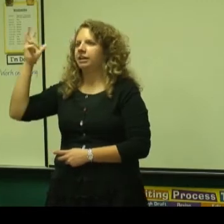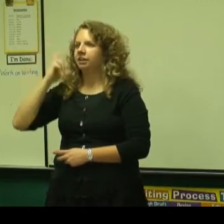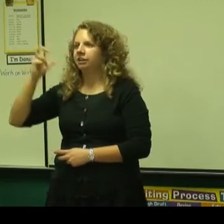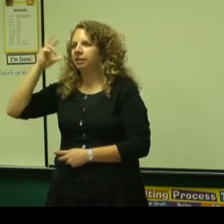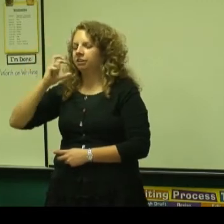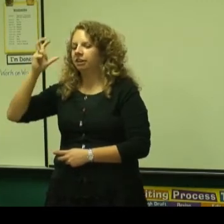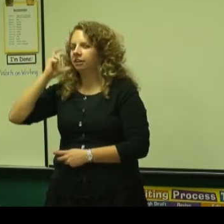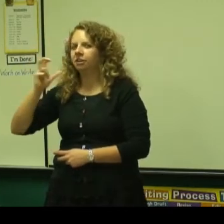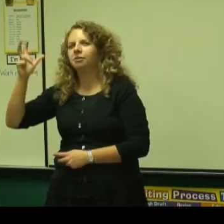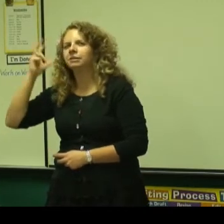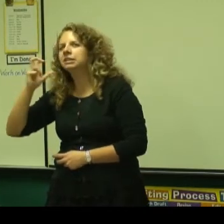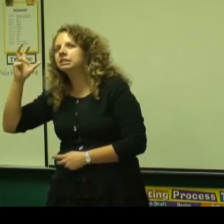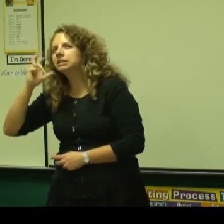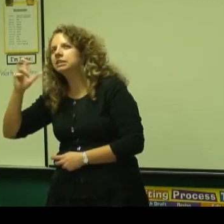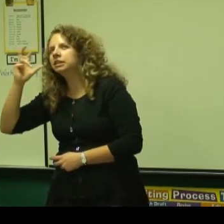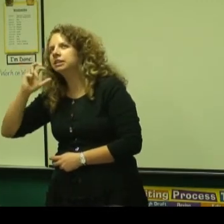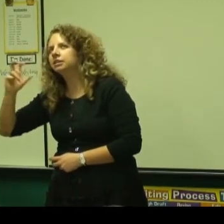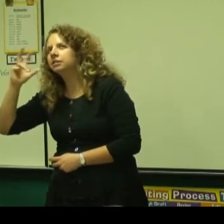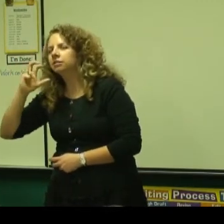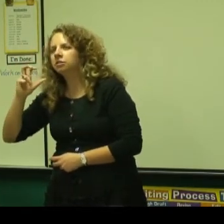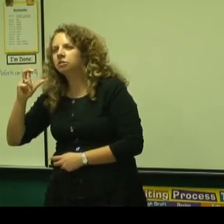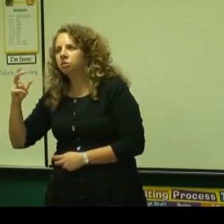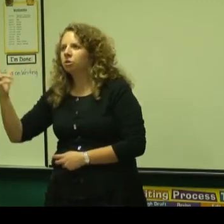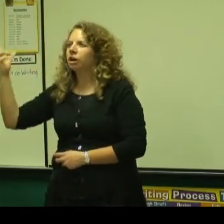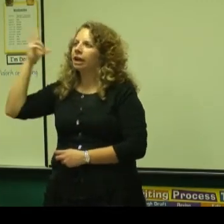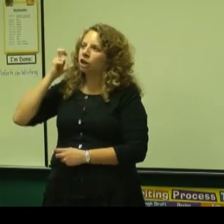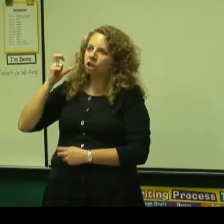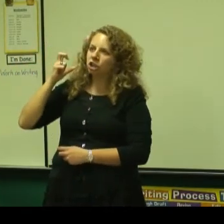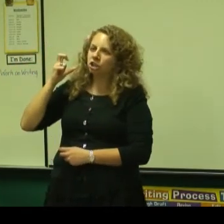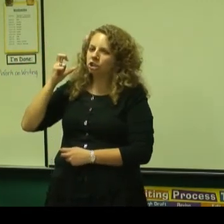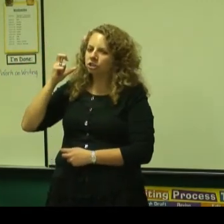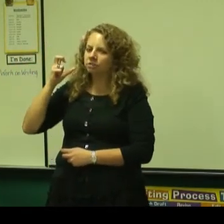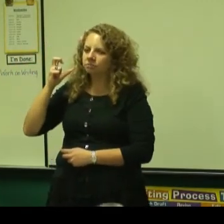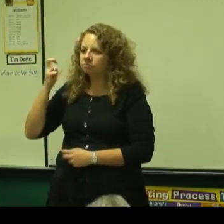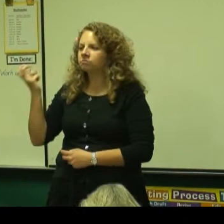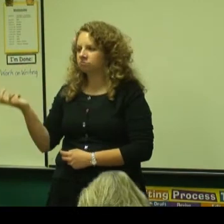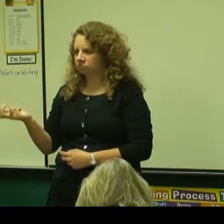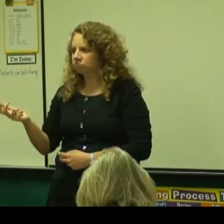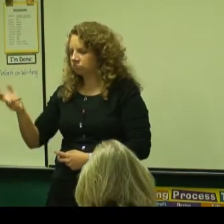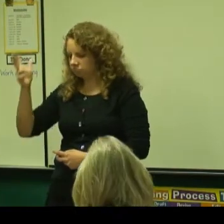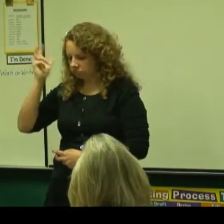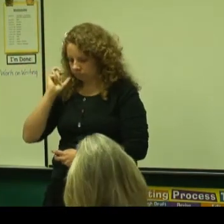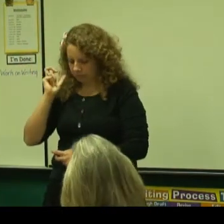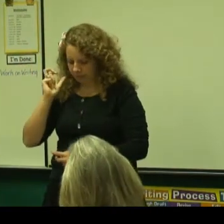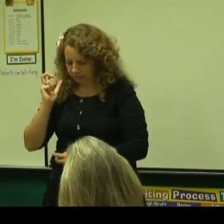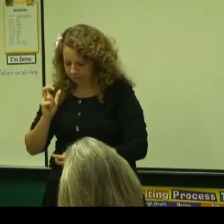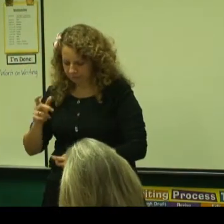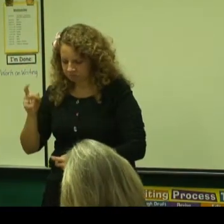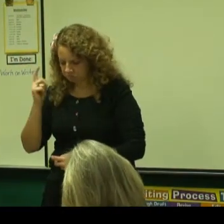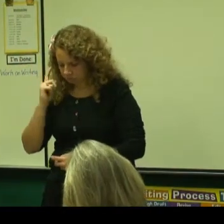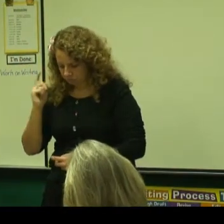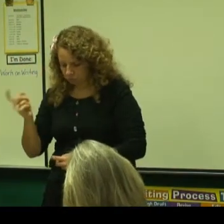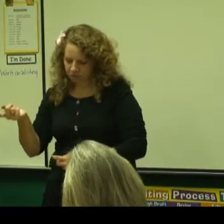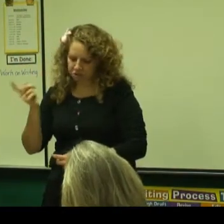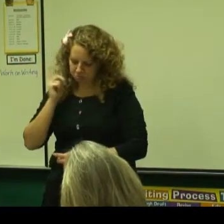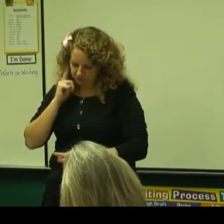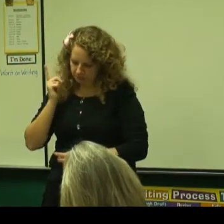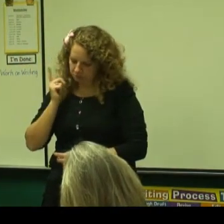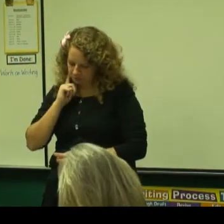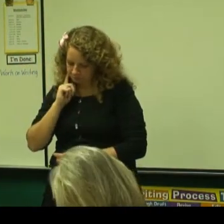hear it, and listening. Or I heard. Here. Or heat